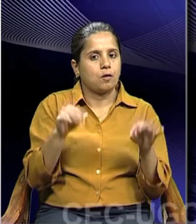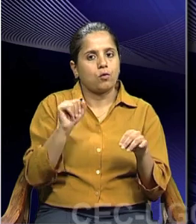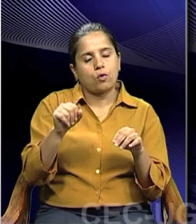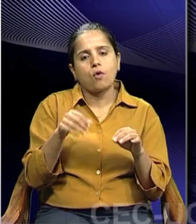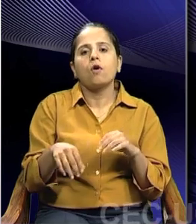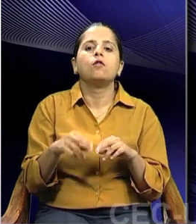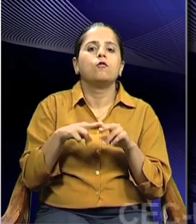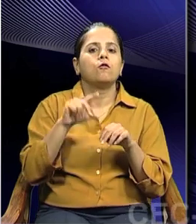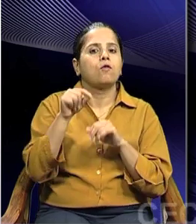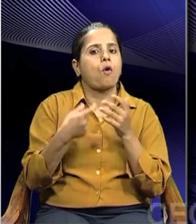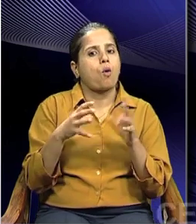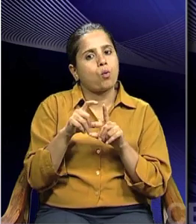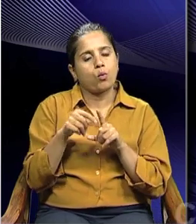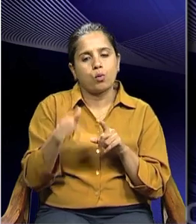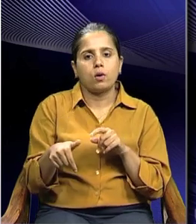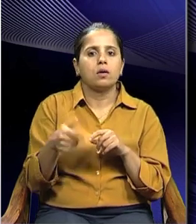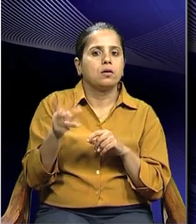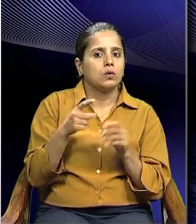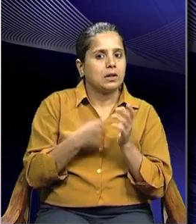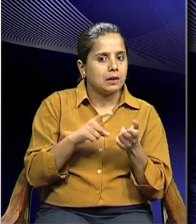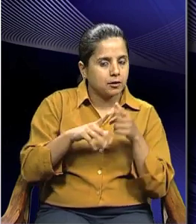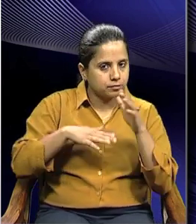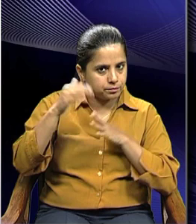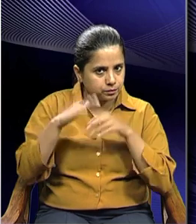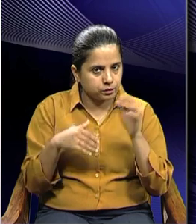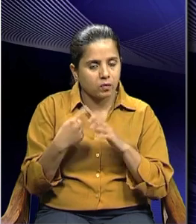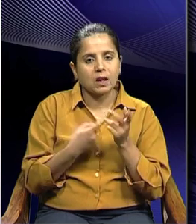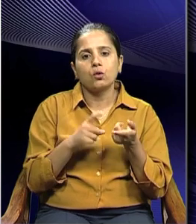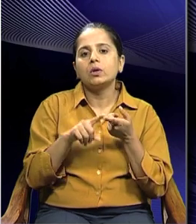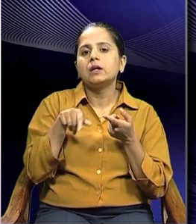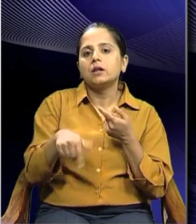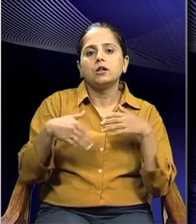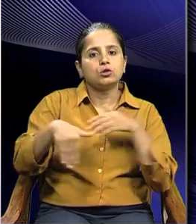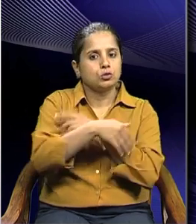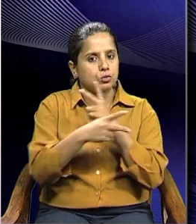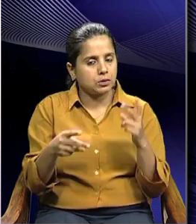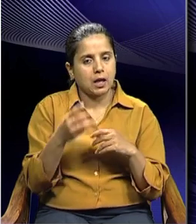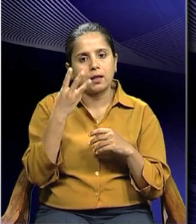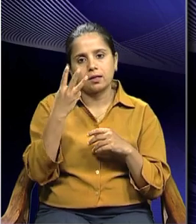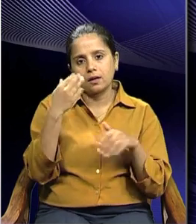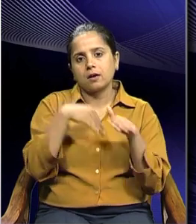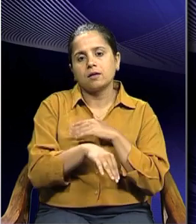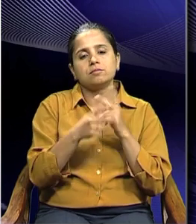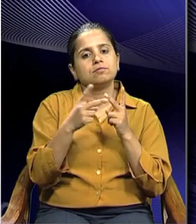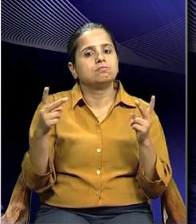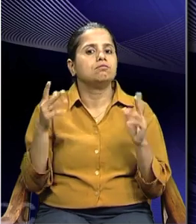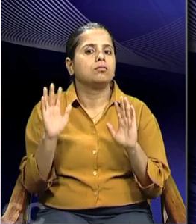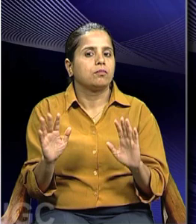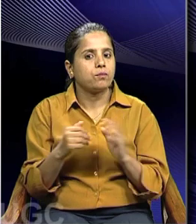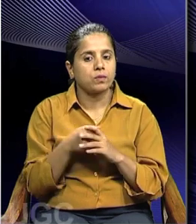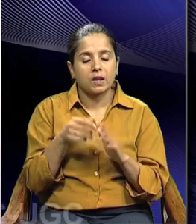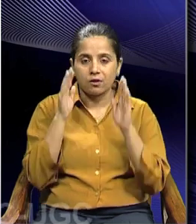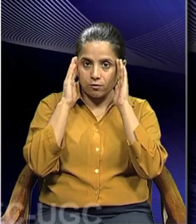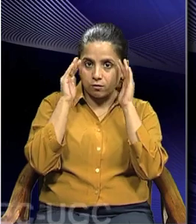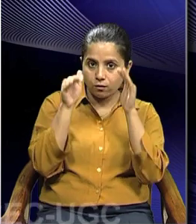engineering. So reinventing, restructuring and re-engineering, these are the 3 components, and the